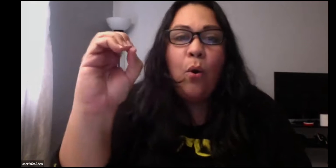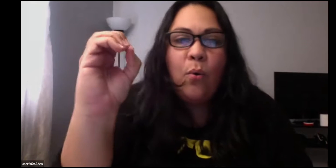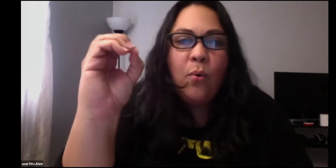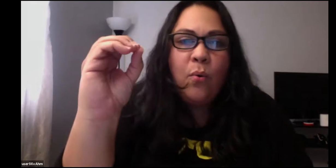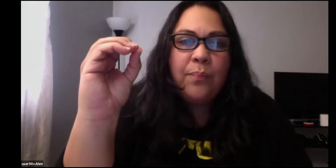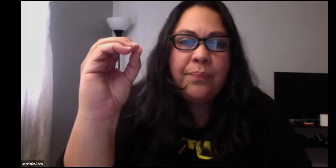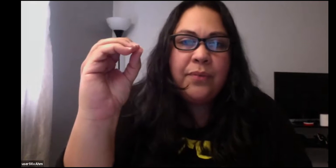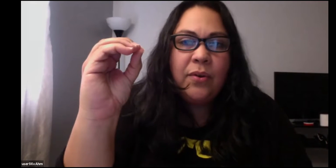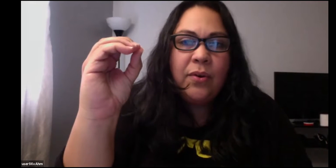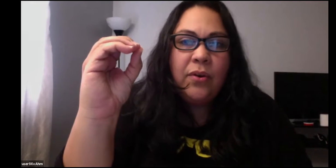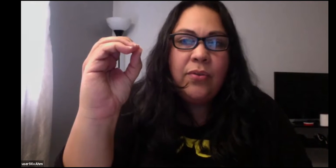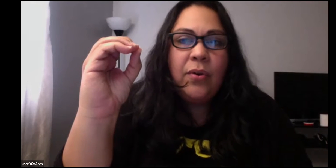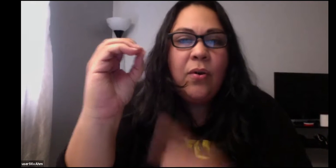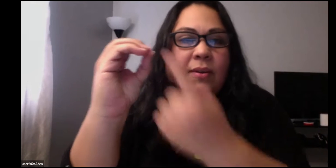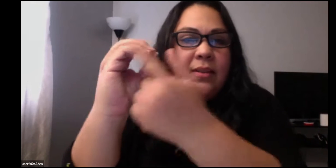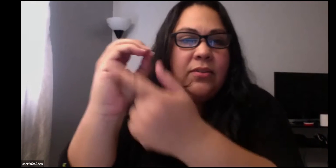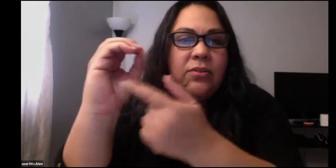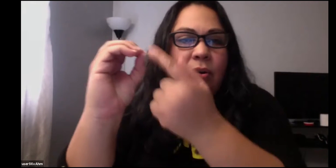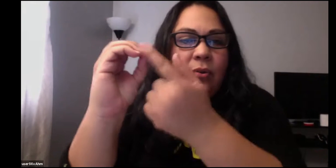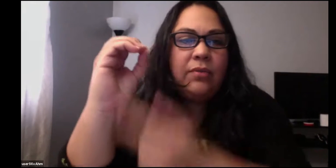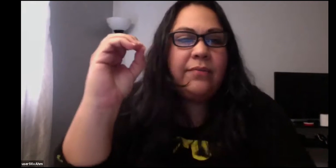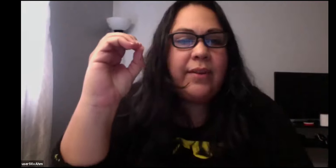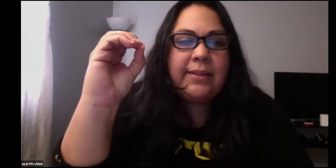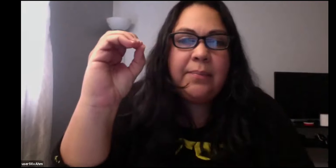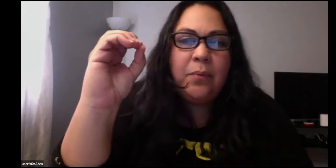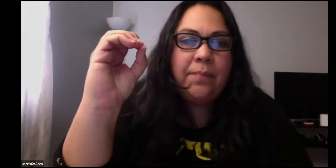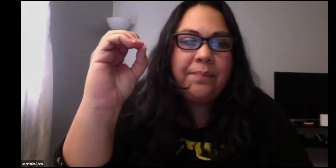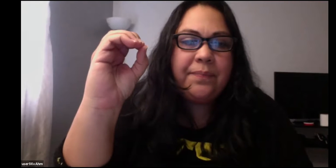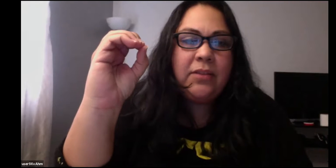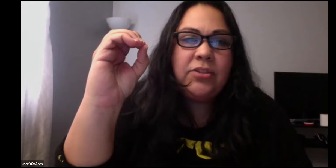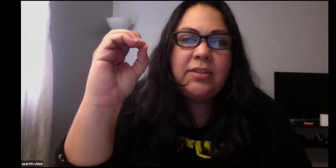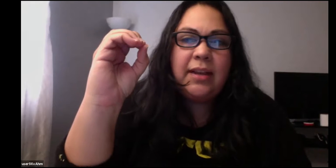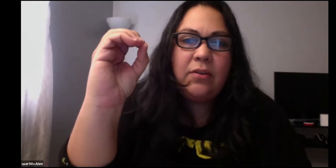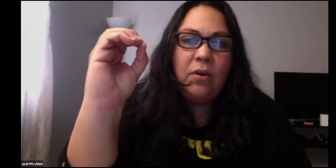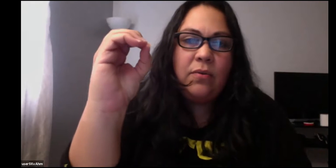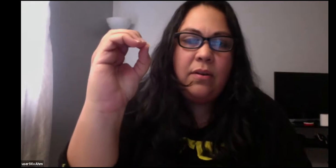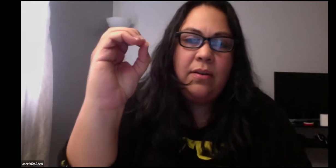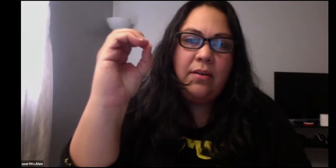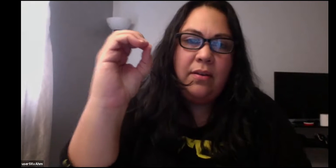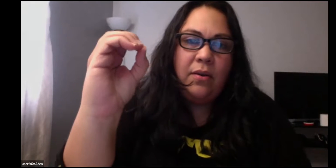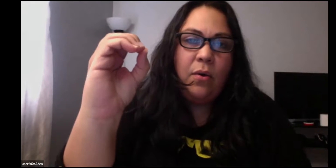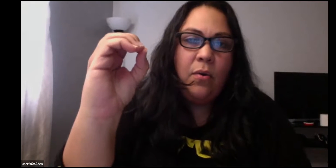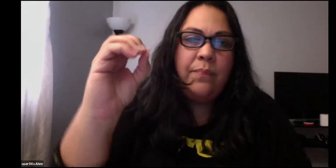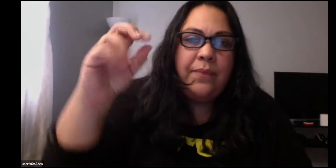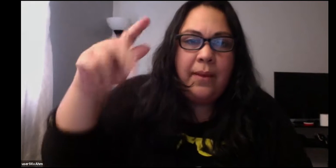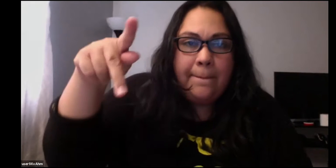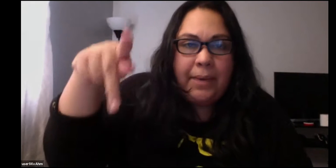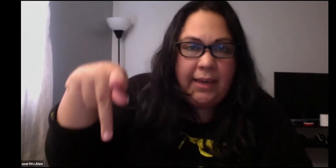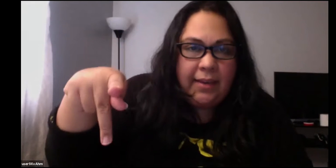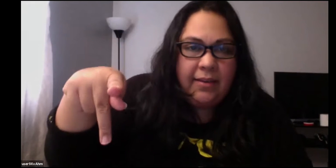O. The O is a little circle, very simple. It looks just like an O. O, P.